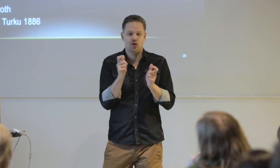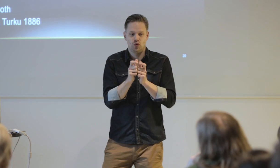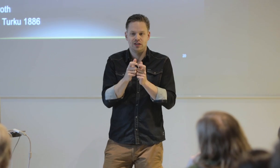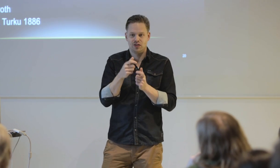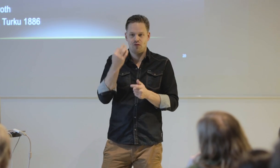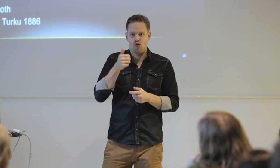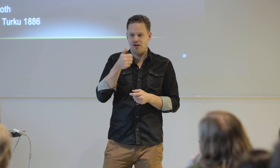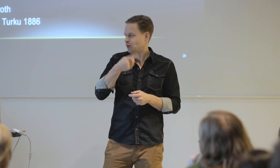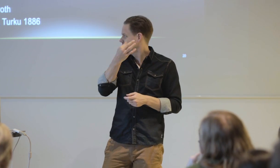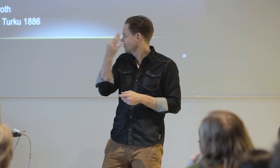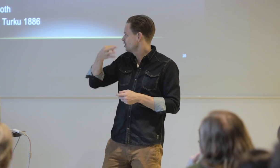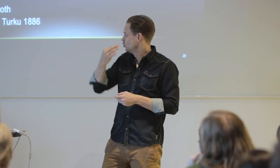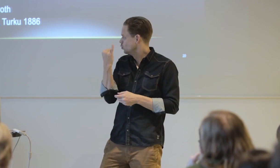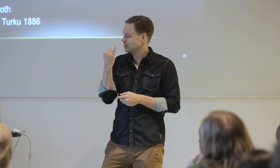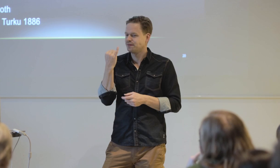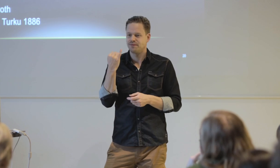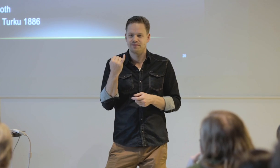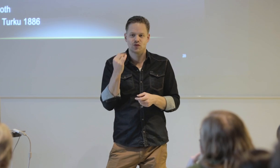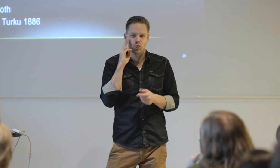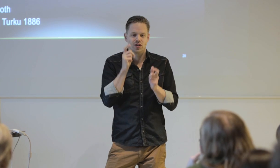one was the deaf club in Turku in 1886.